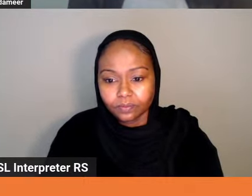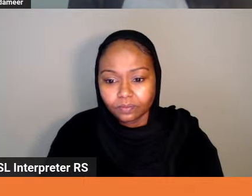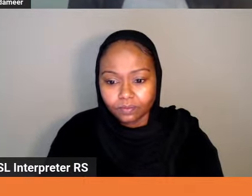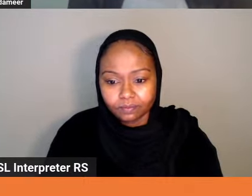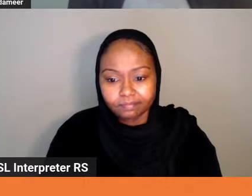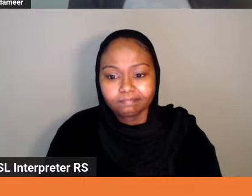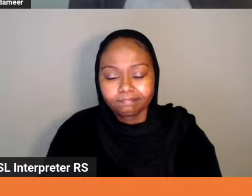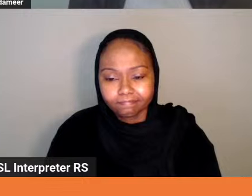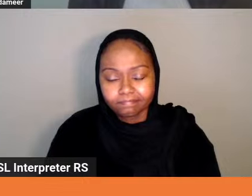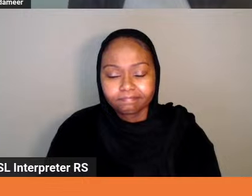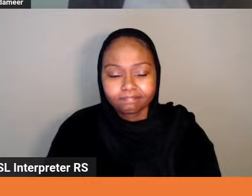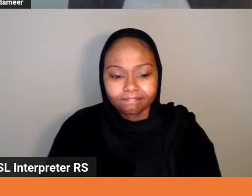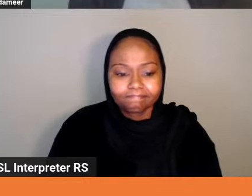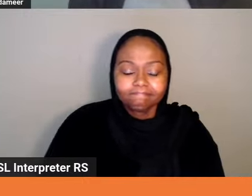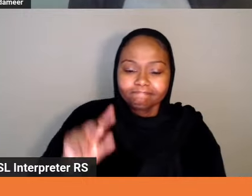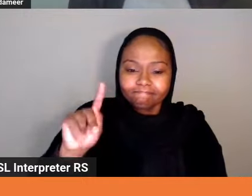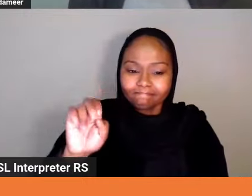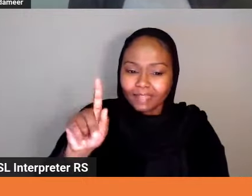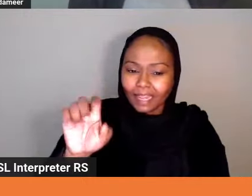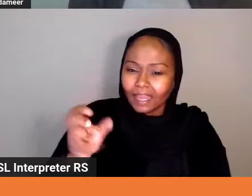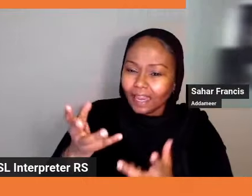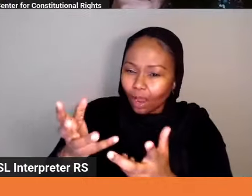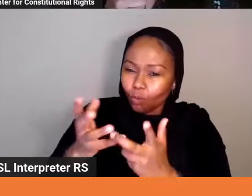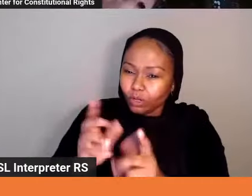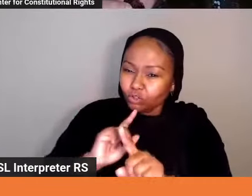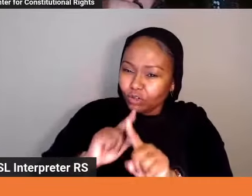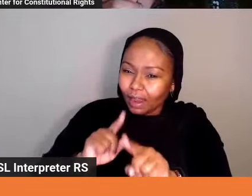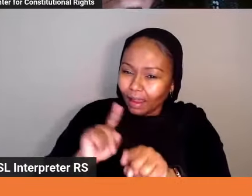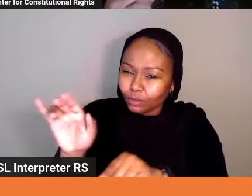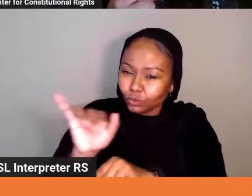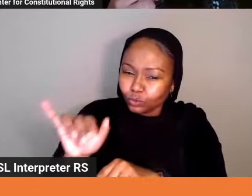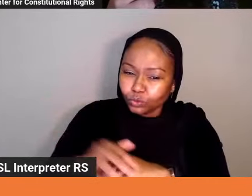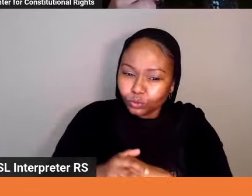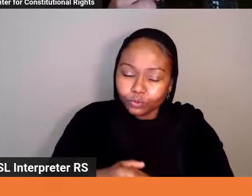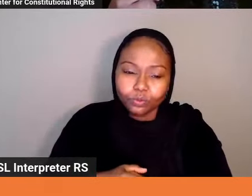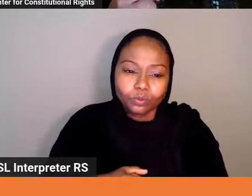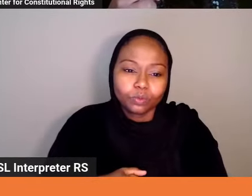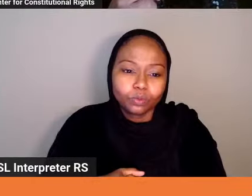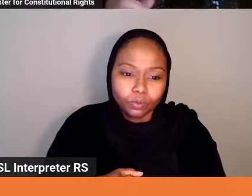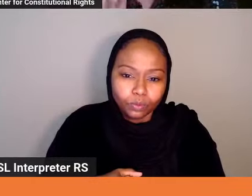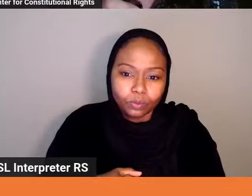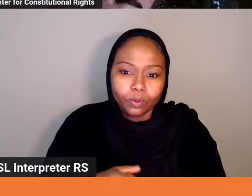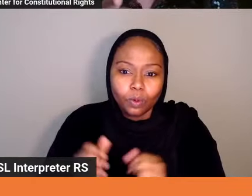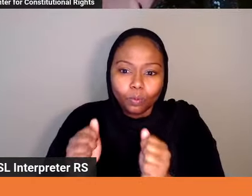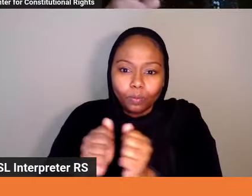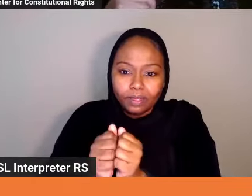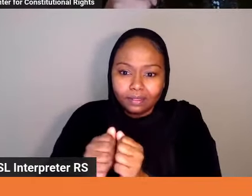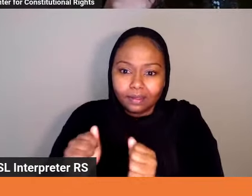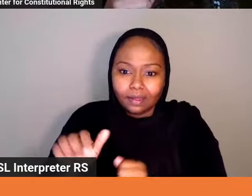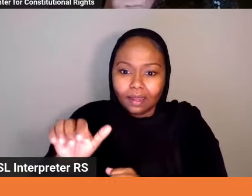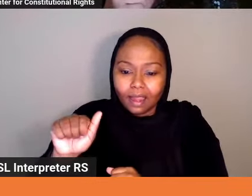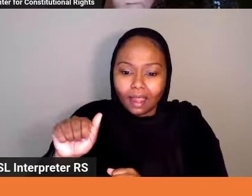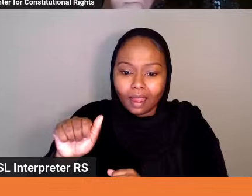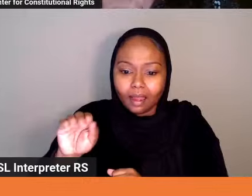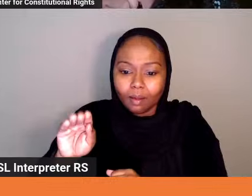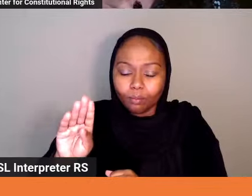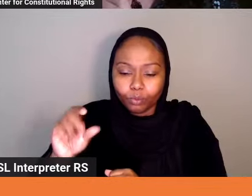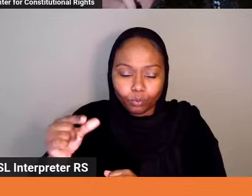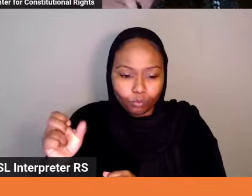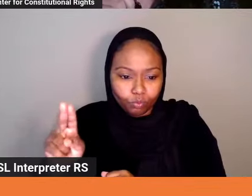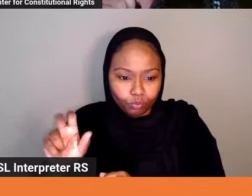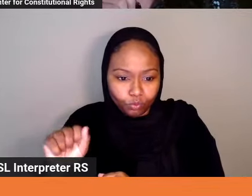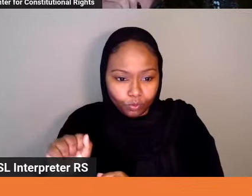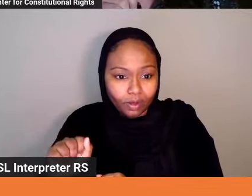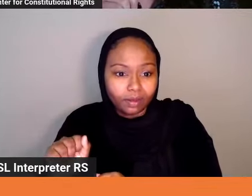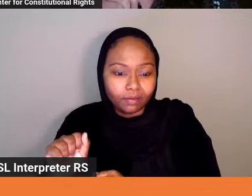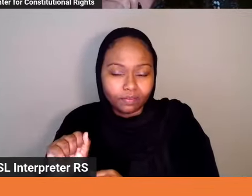Thanks. Kate, I do want you to answer this question too, especially with our Abu Ghraib trial coming. But actually, Mansoor, I want to just bring you in